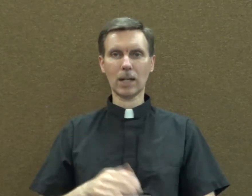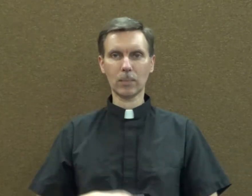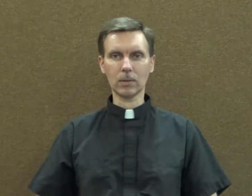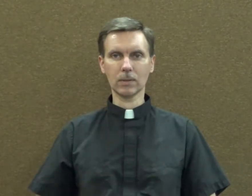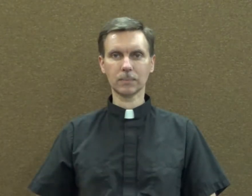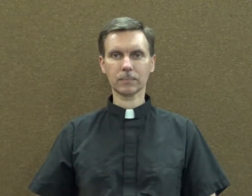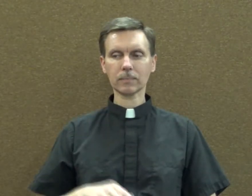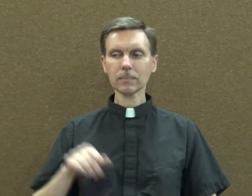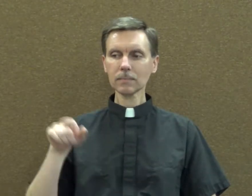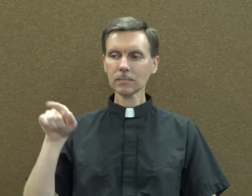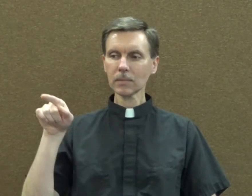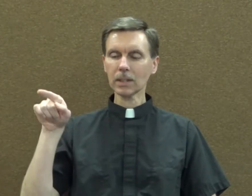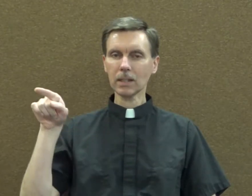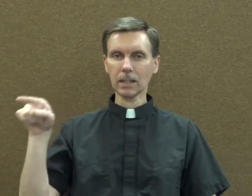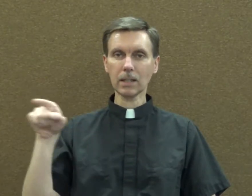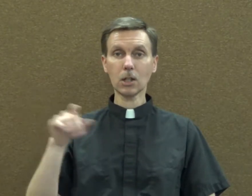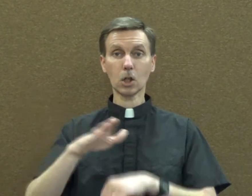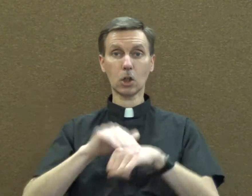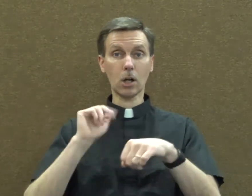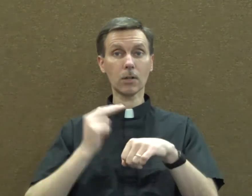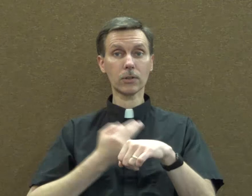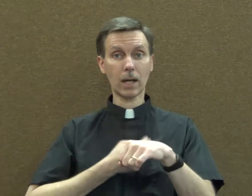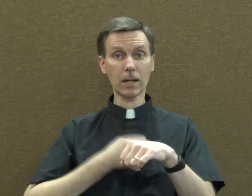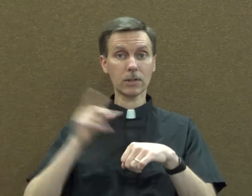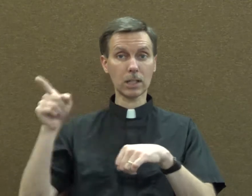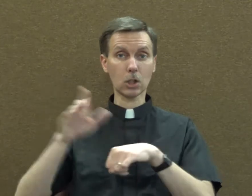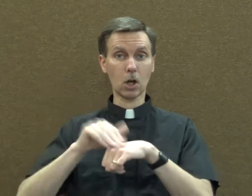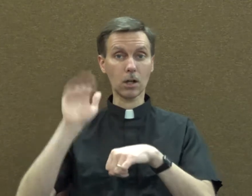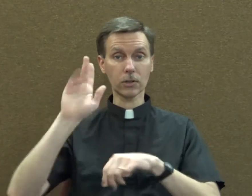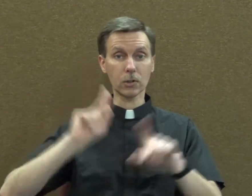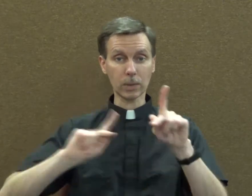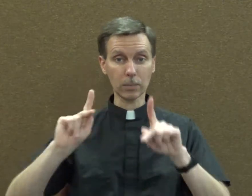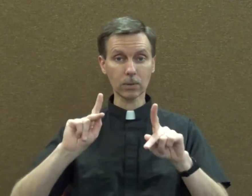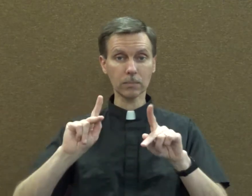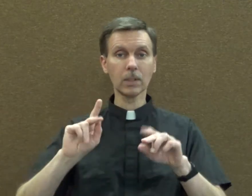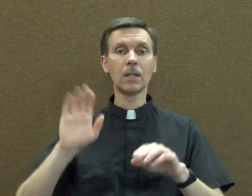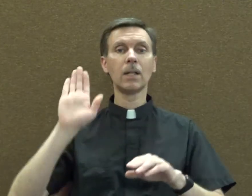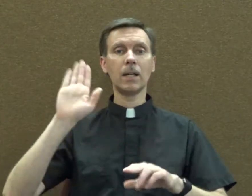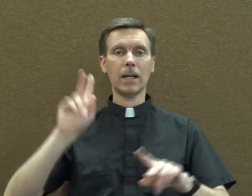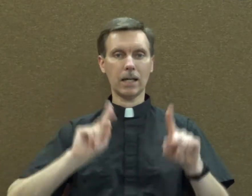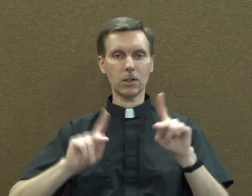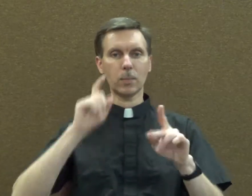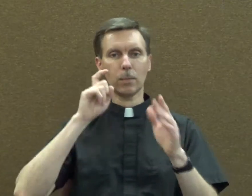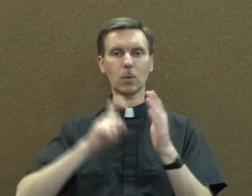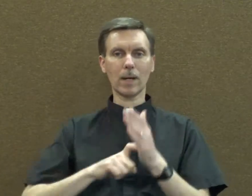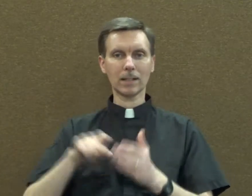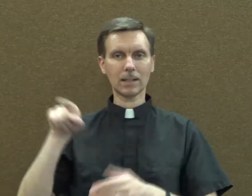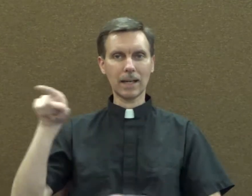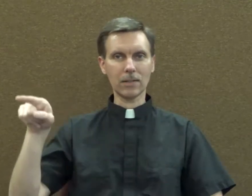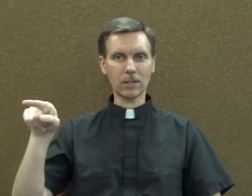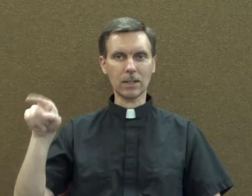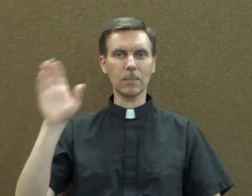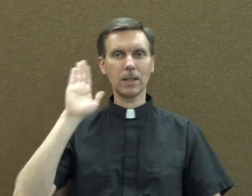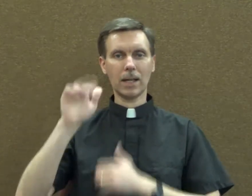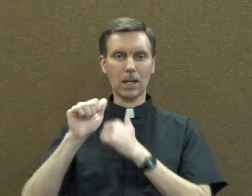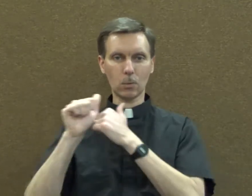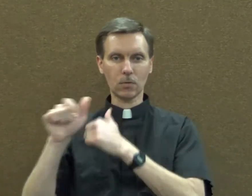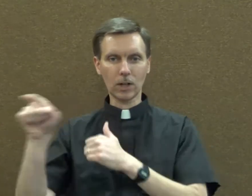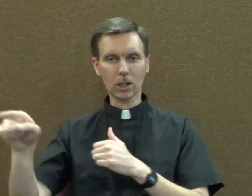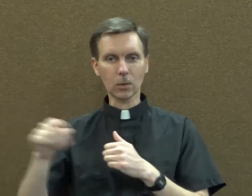shepherd. He calls us, He calls His people, and His people recognize Him and will follow Him.